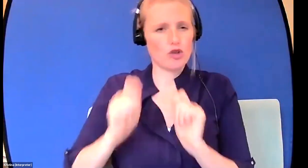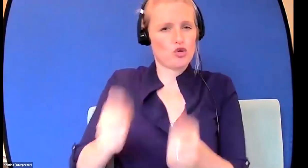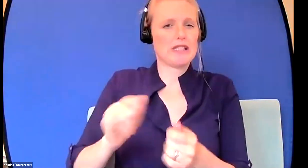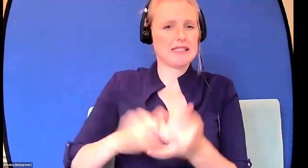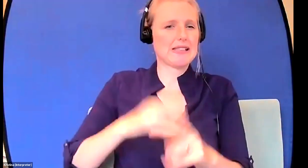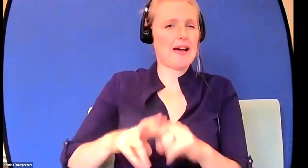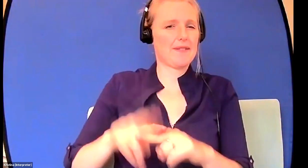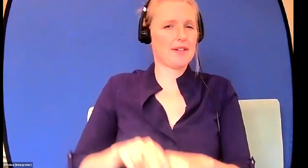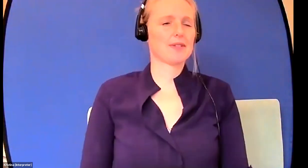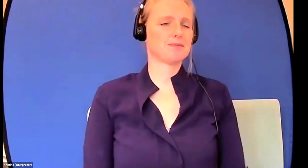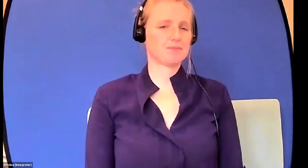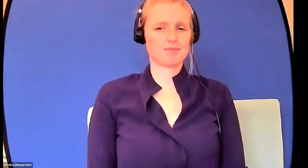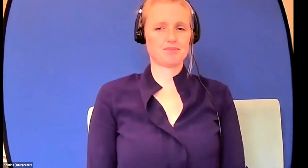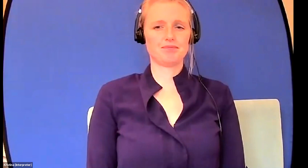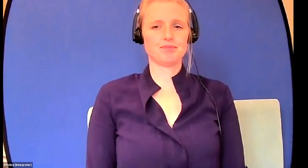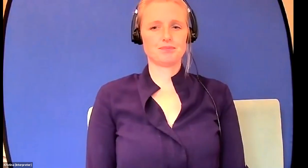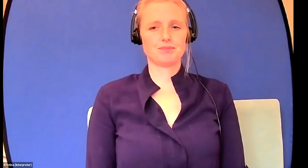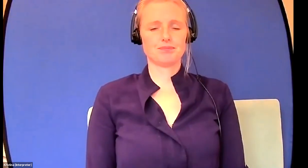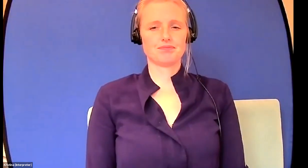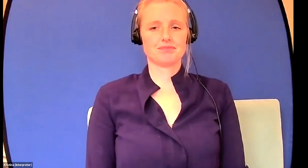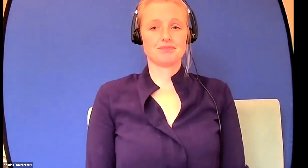I also feel it's not